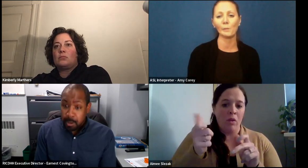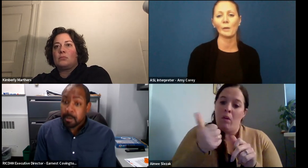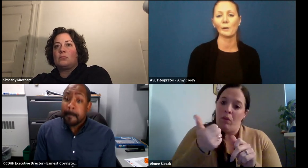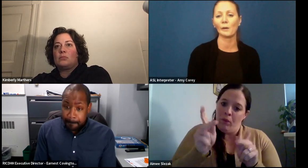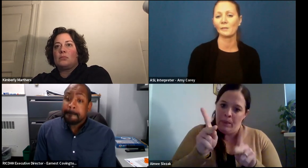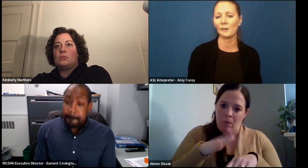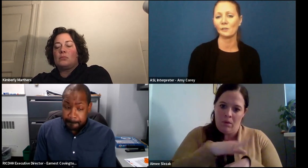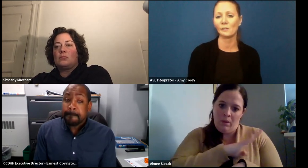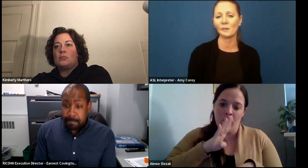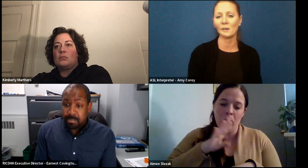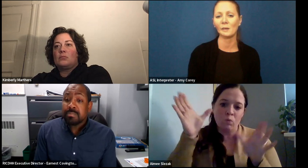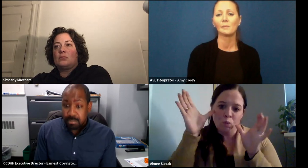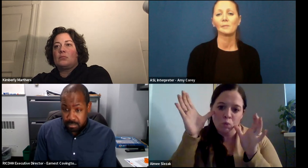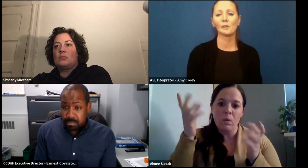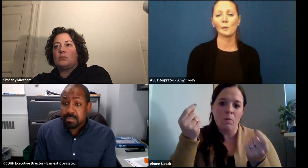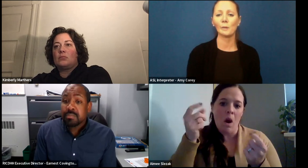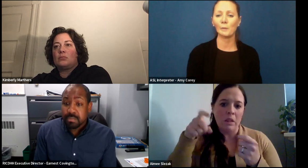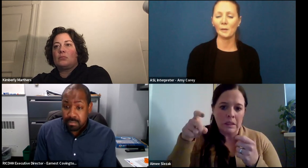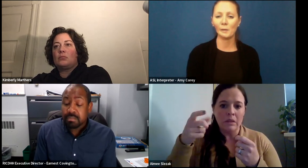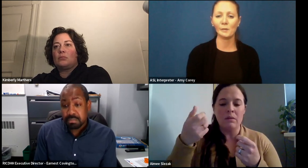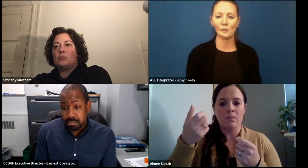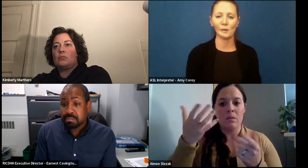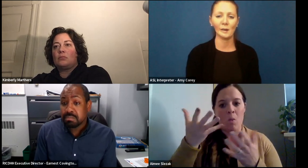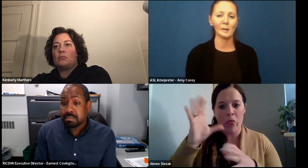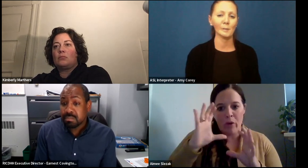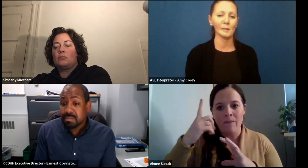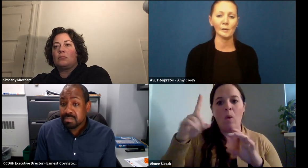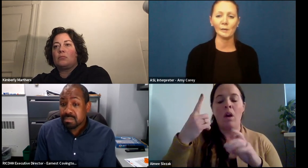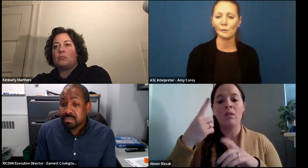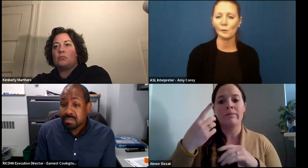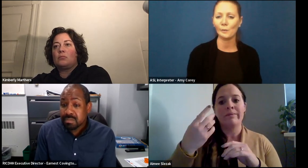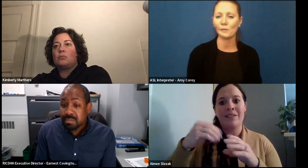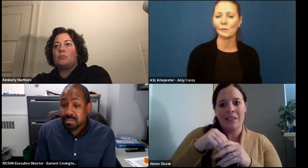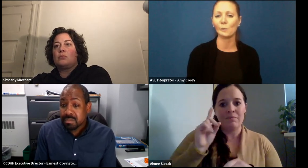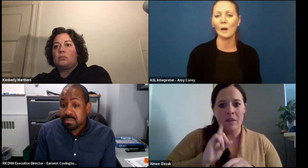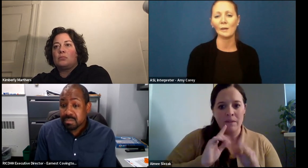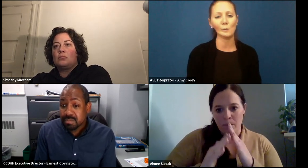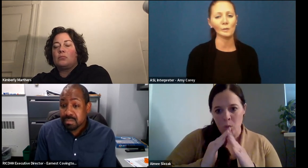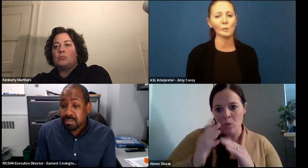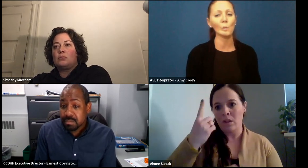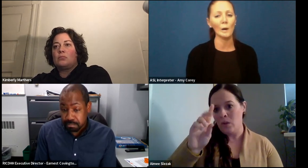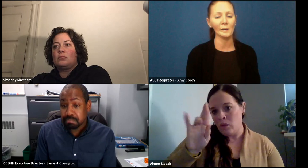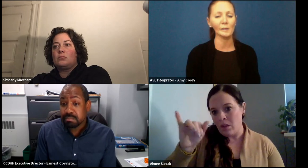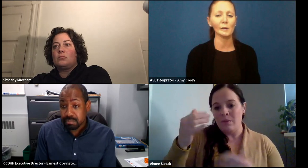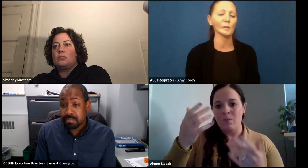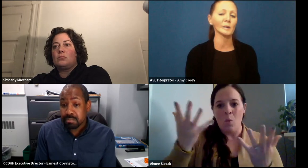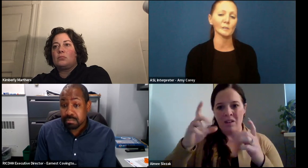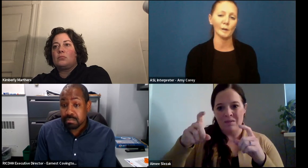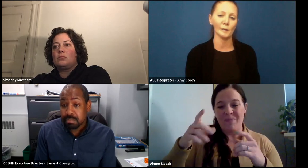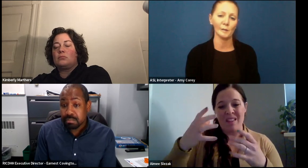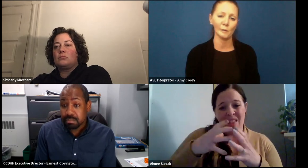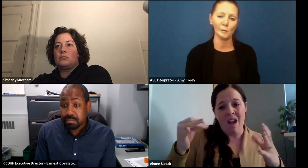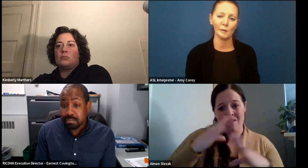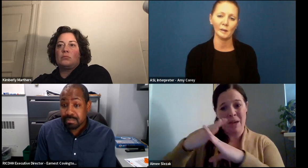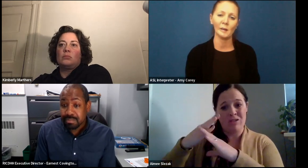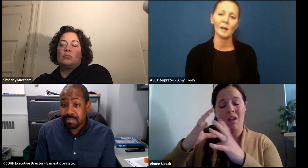up, whether it's an agency, people on the commission are kind of keeping their eyes open to what, the needs are in